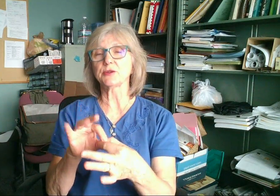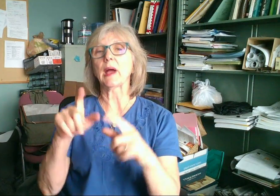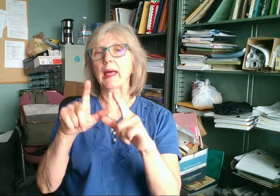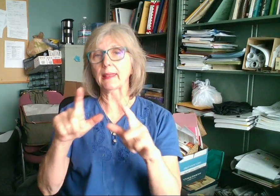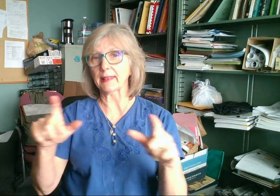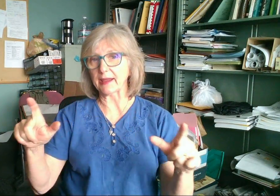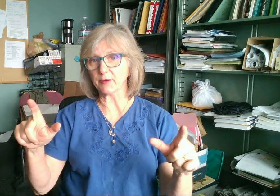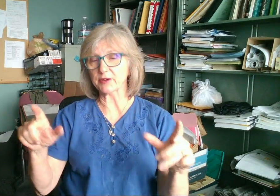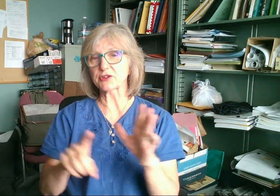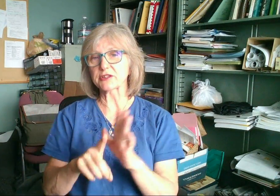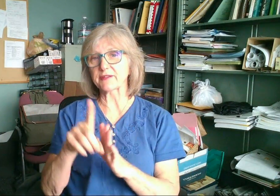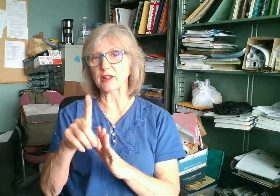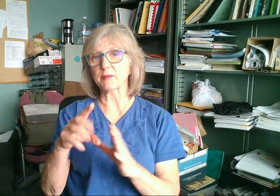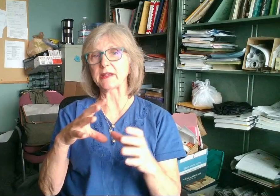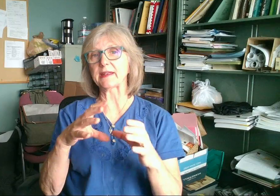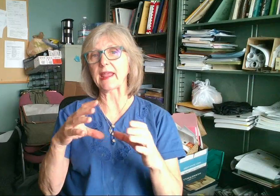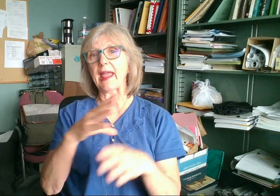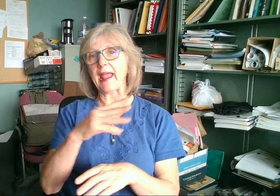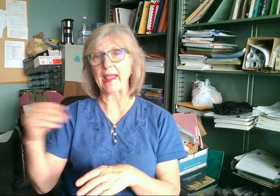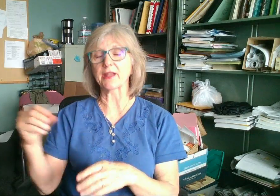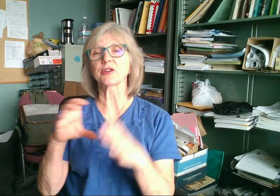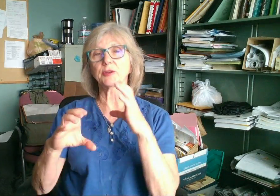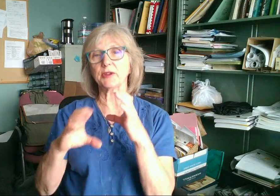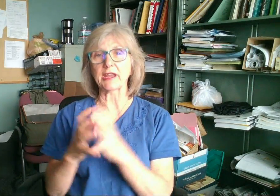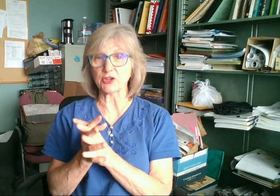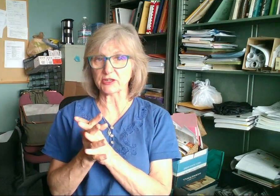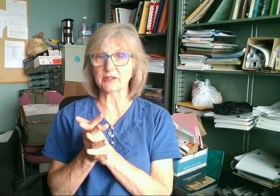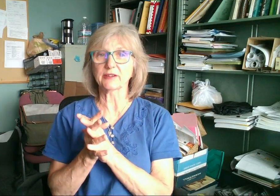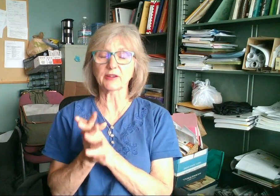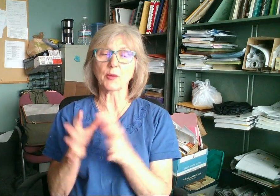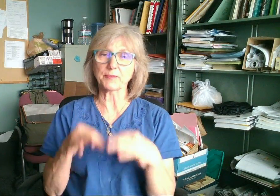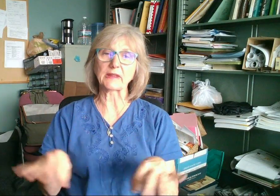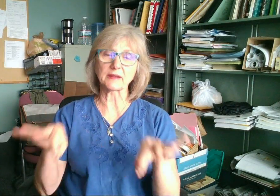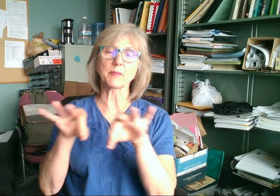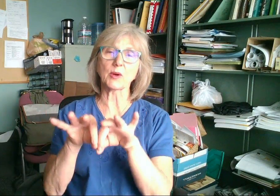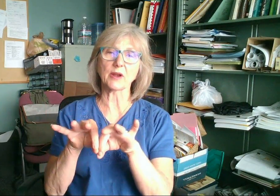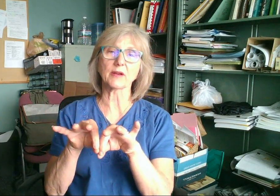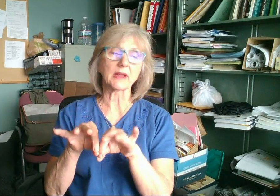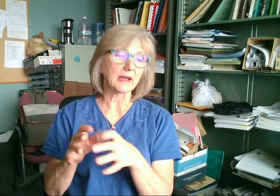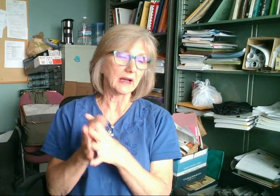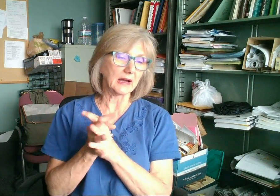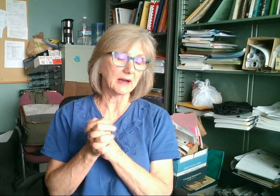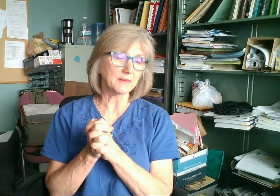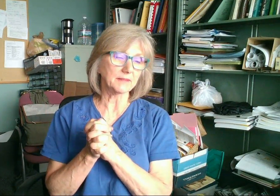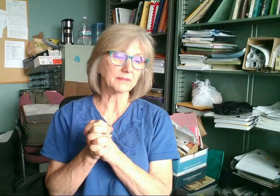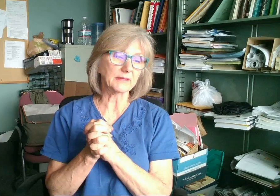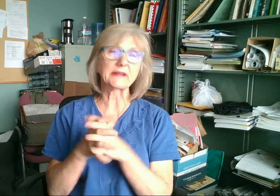to language development and communication. So it's important. It's